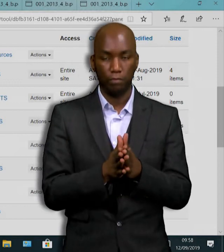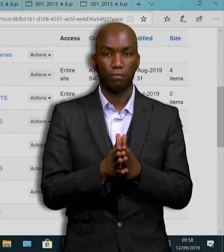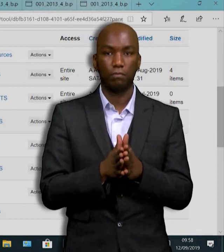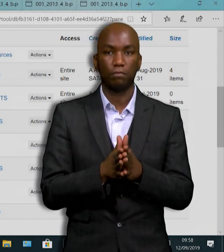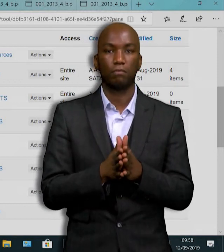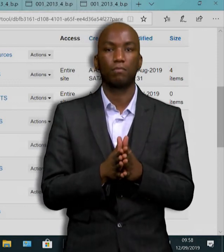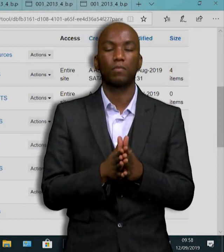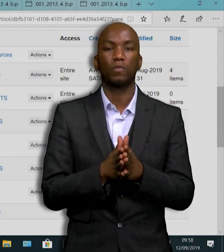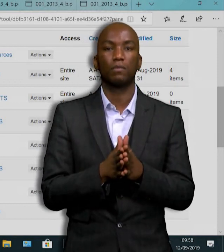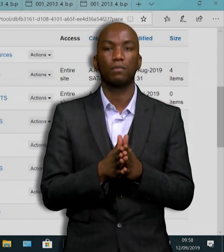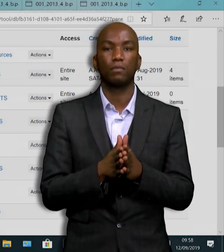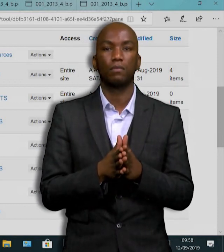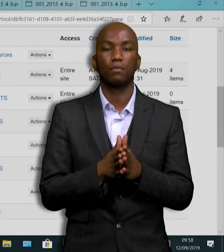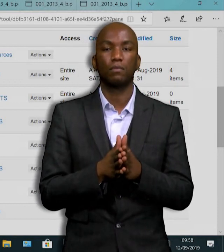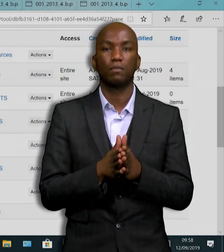broadcast sessions.